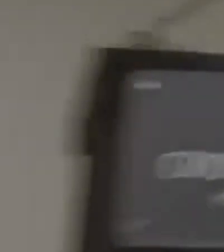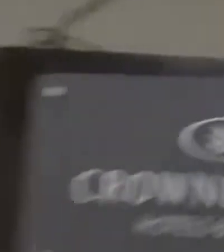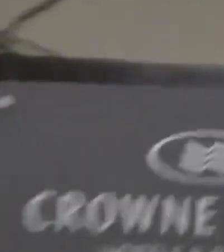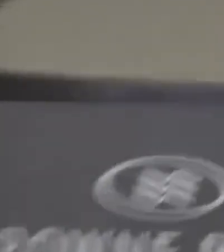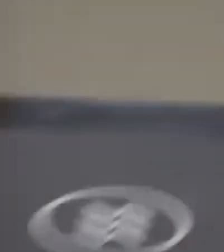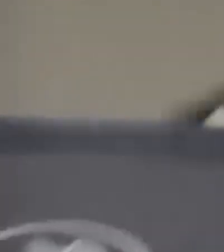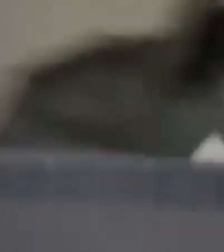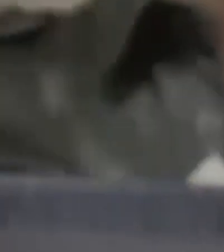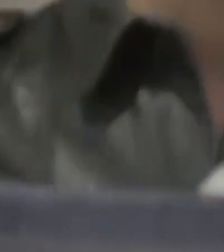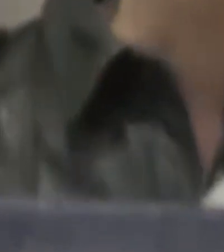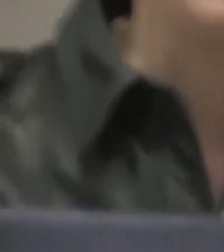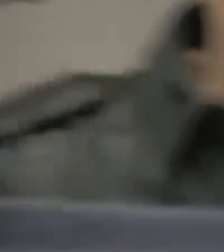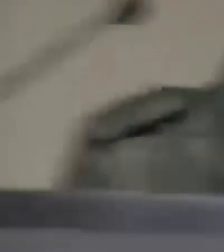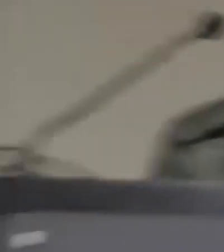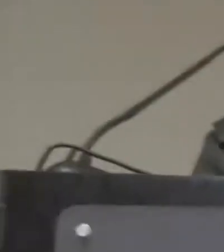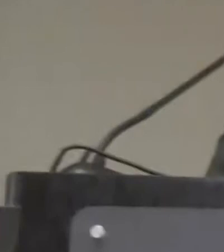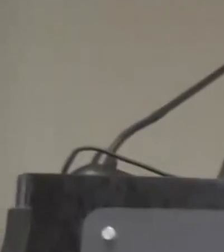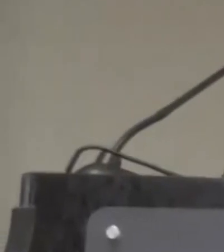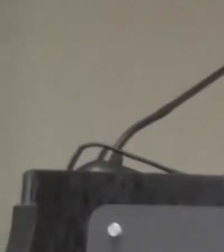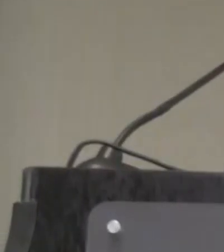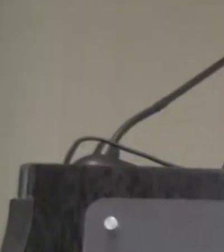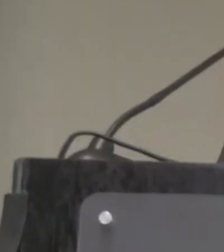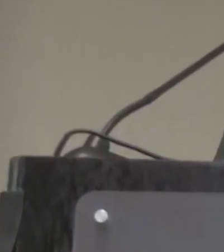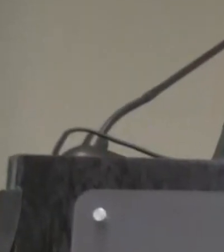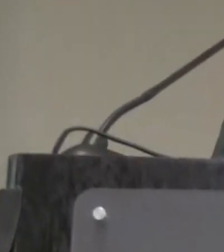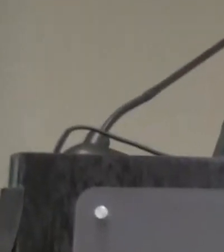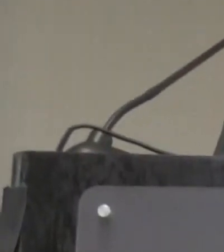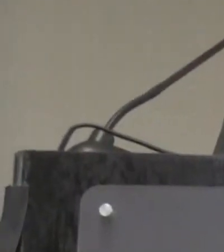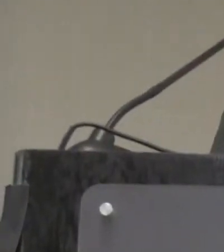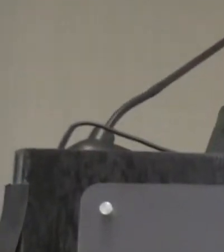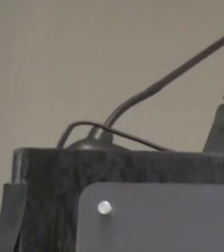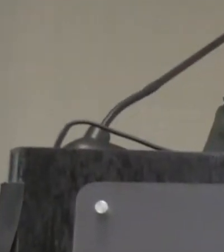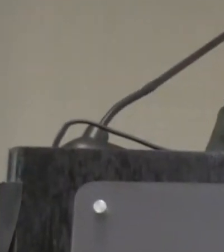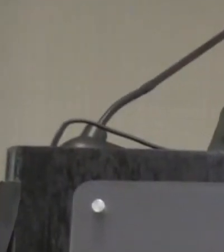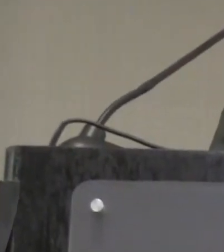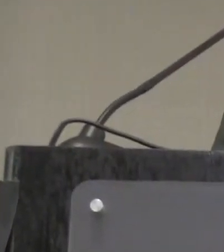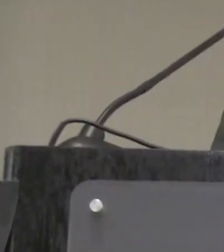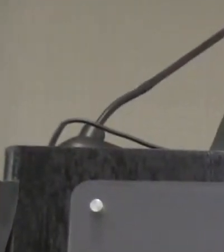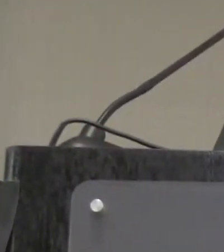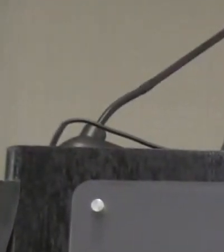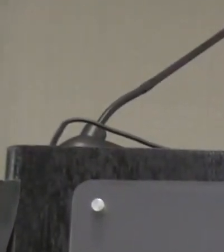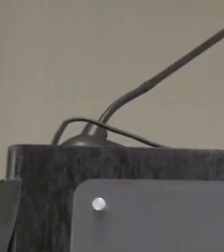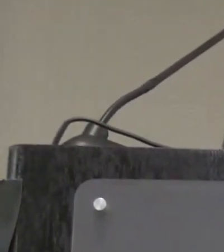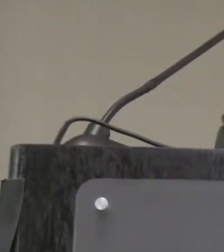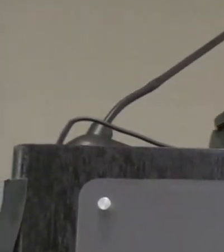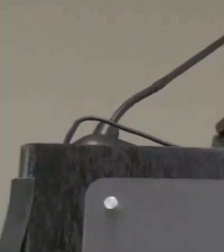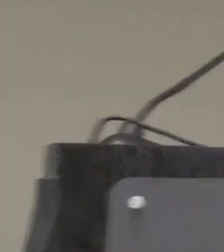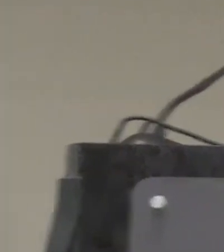Get out there and find some dirty bathrooms. It exists.